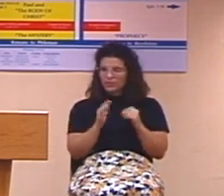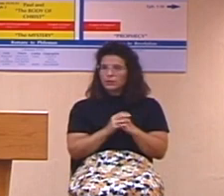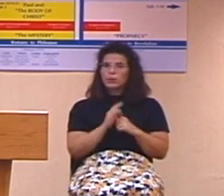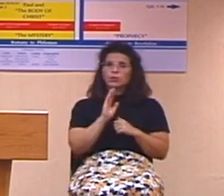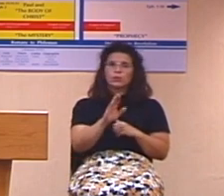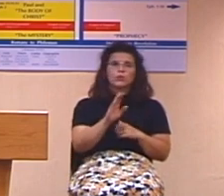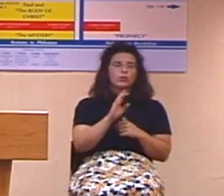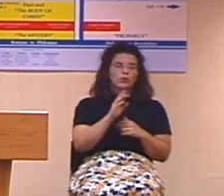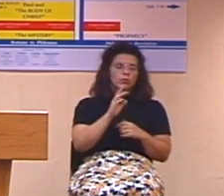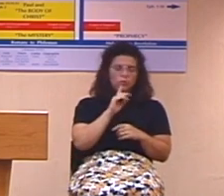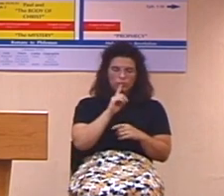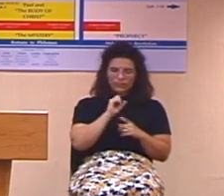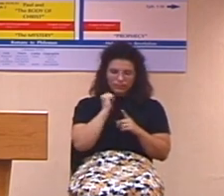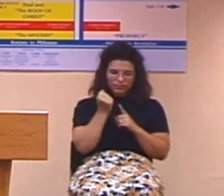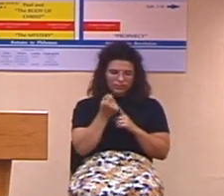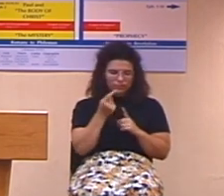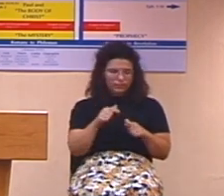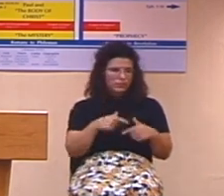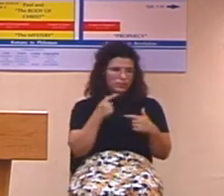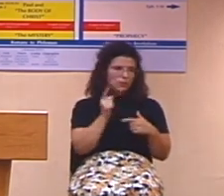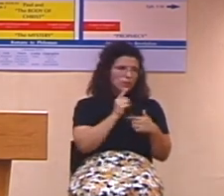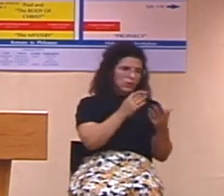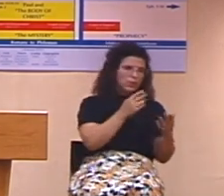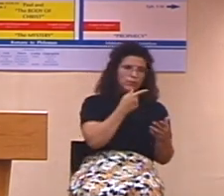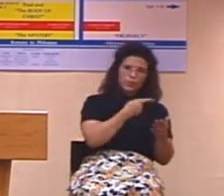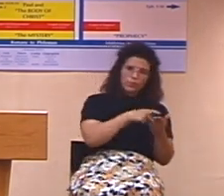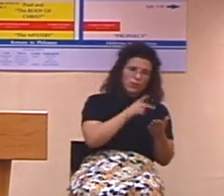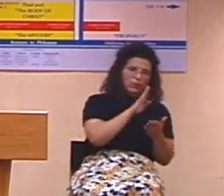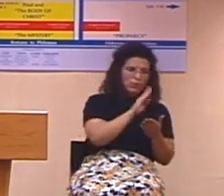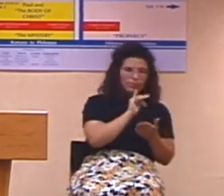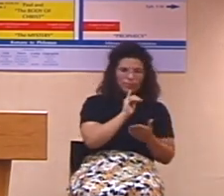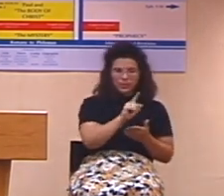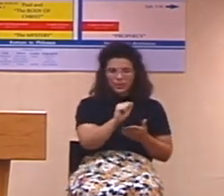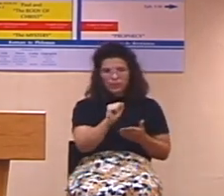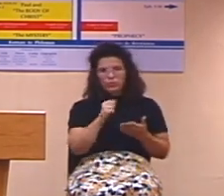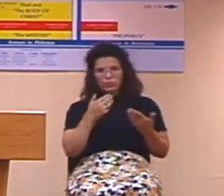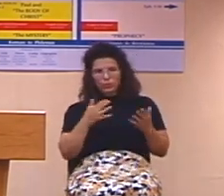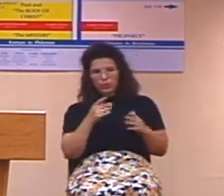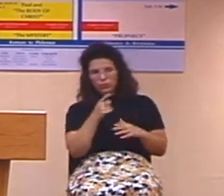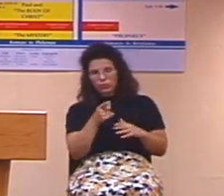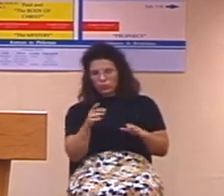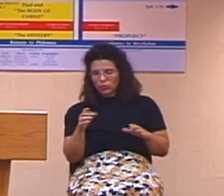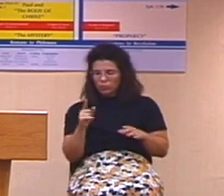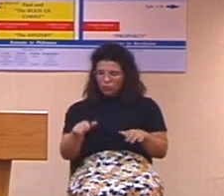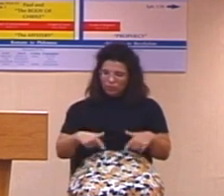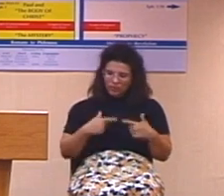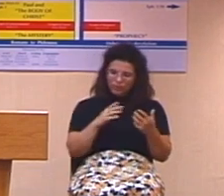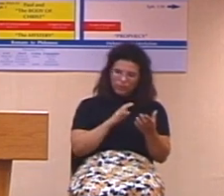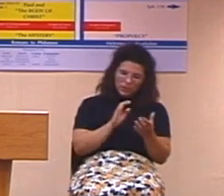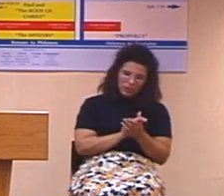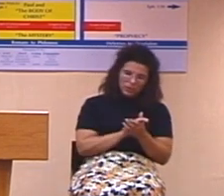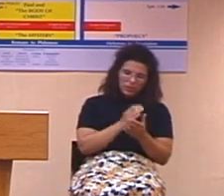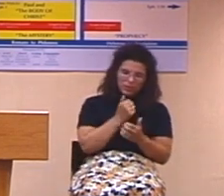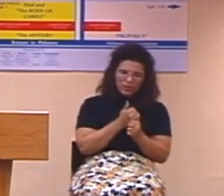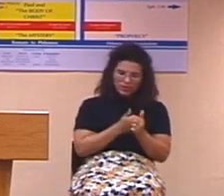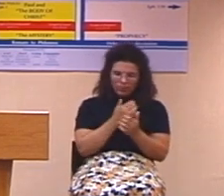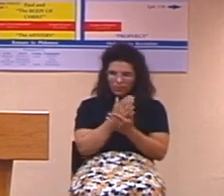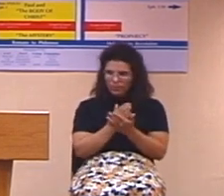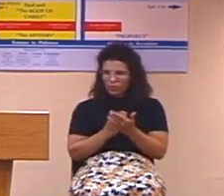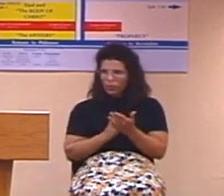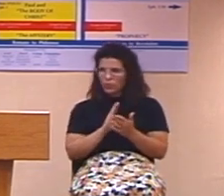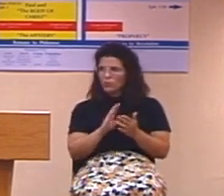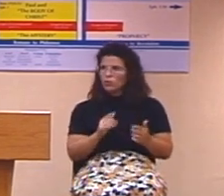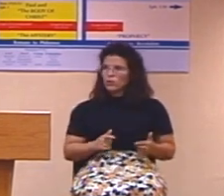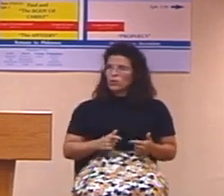Your reality is your reality. You live where you live. You pay your bills the way you do. You live life. You're married. Every component of your